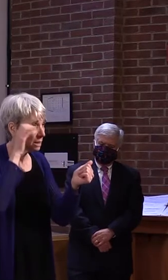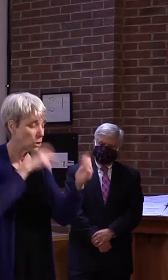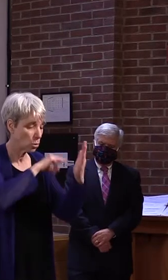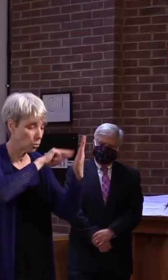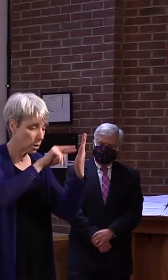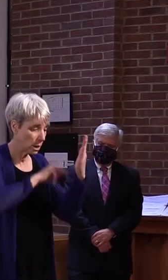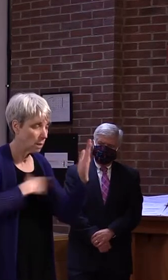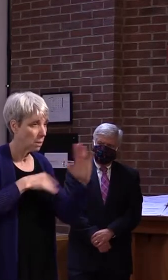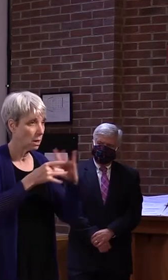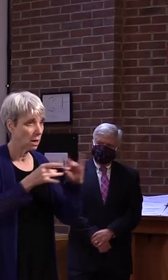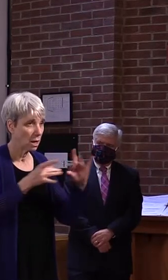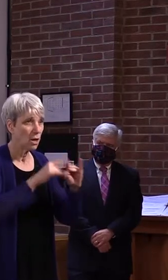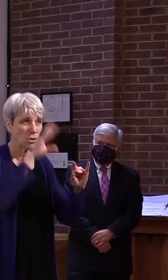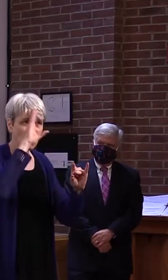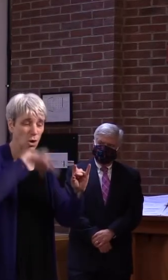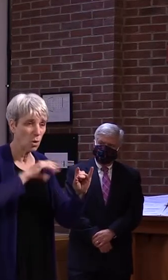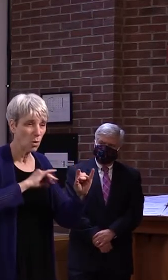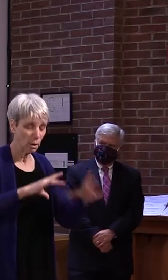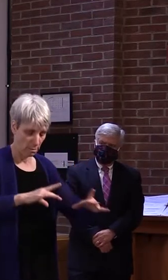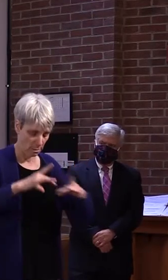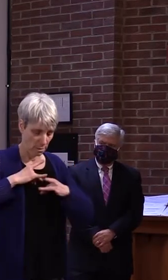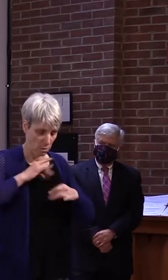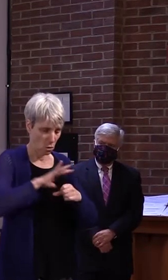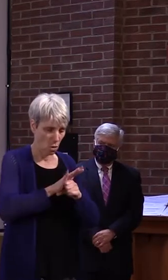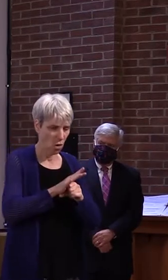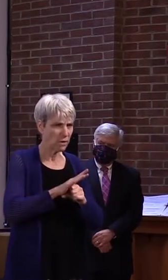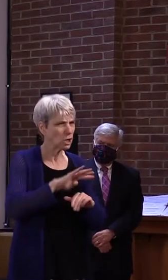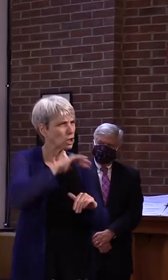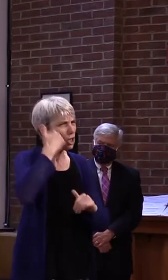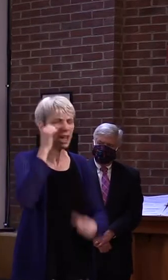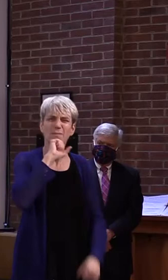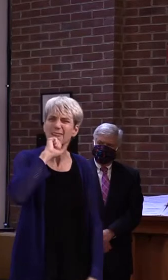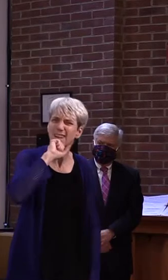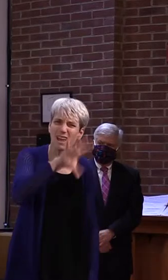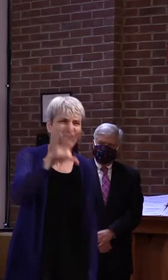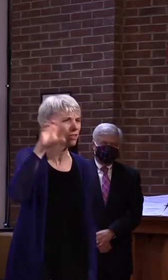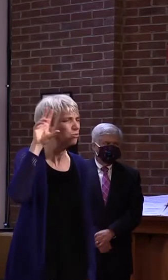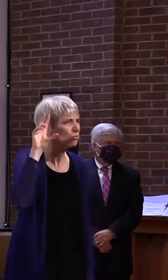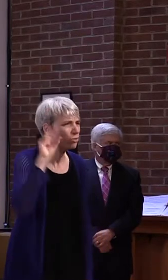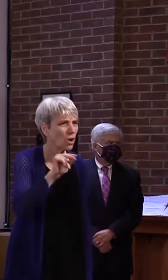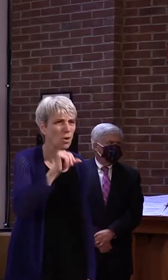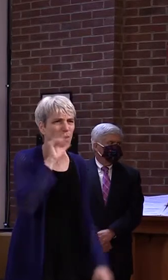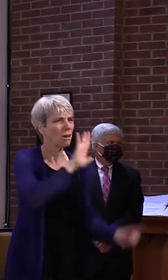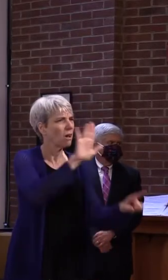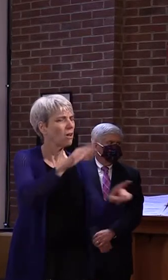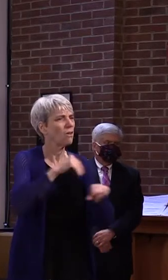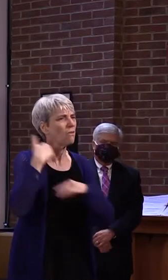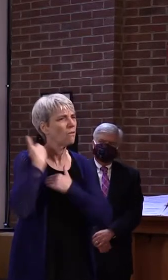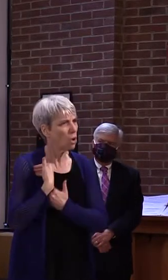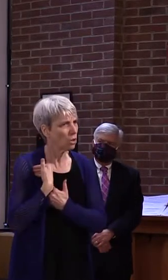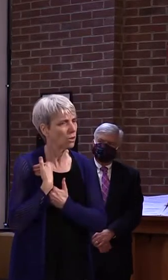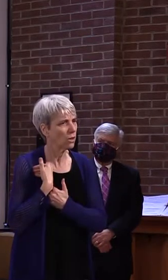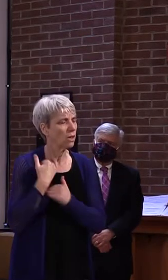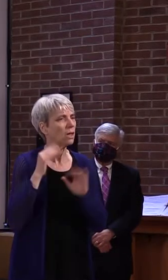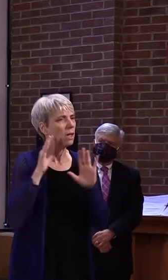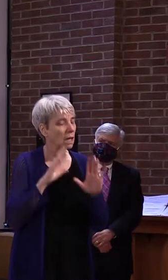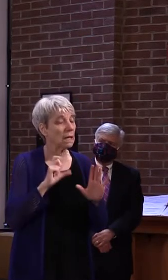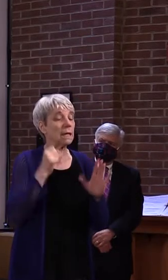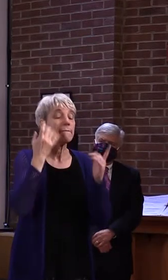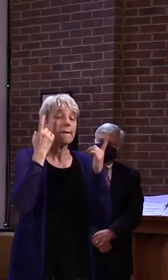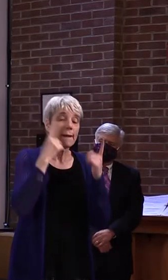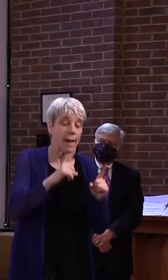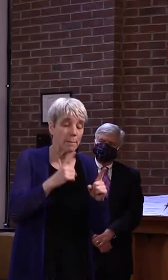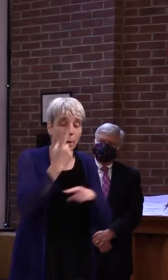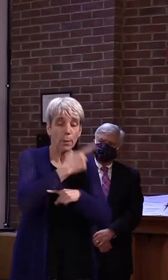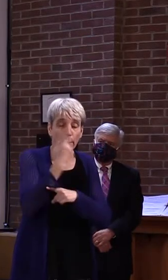know there's no shame in being exposed or contracting the virus. If you made a choice to not wear a mask